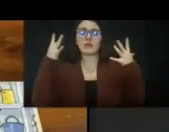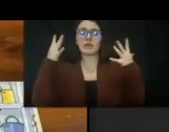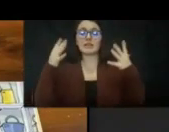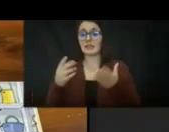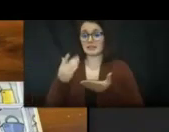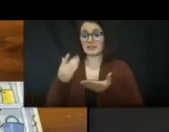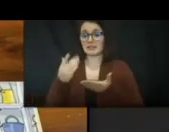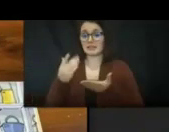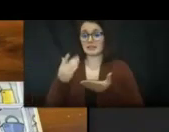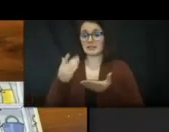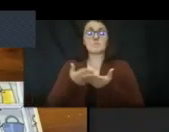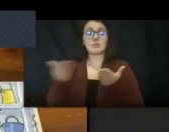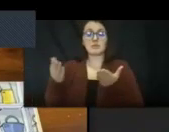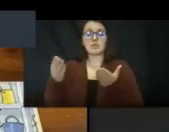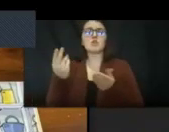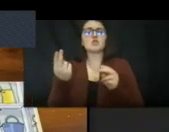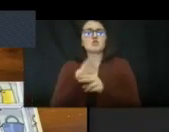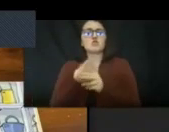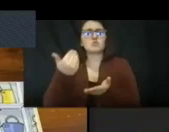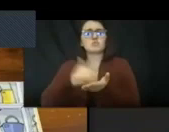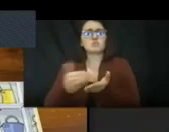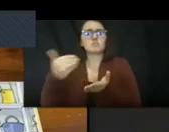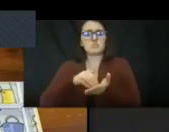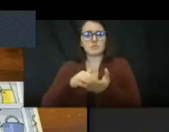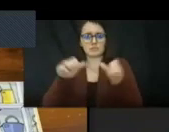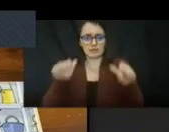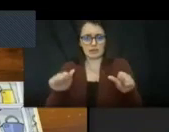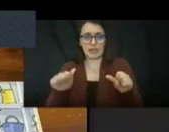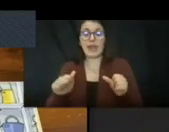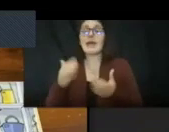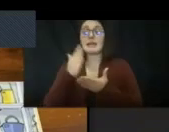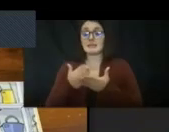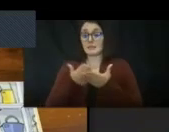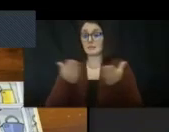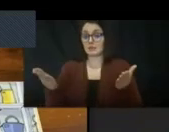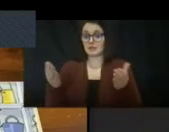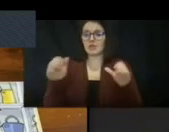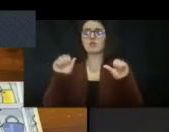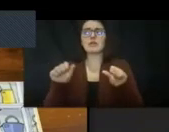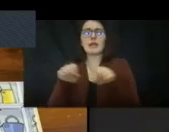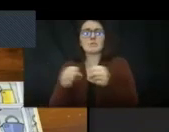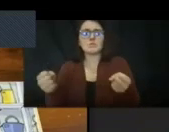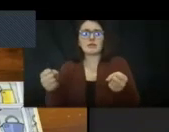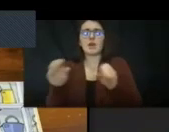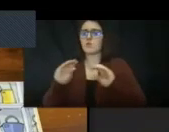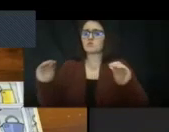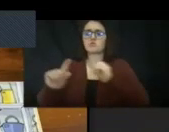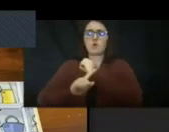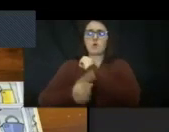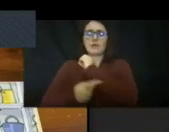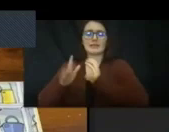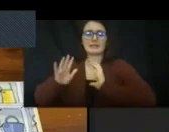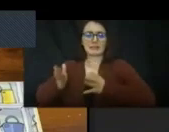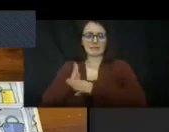are made of material that decompose or break down naturally, leaving no waste behind. Stopping plastic pollution